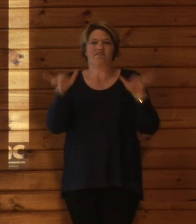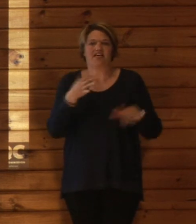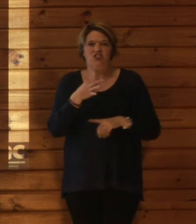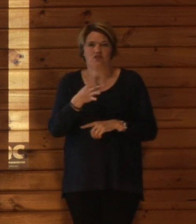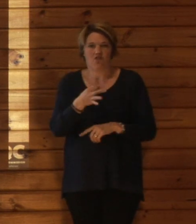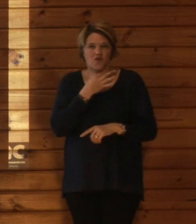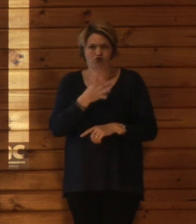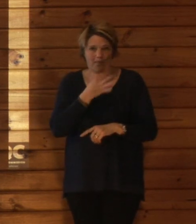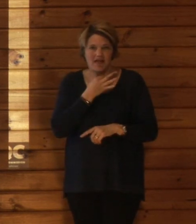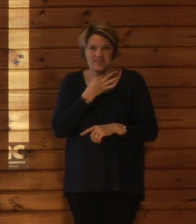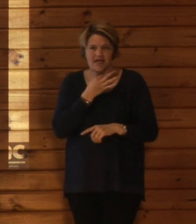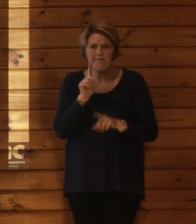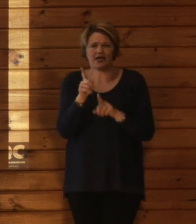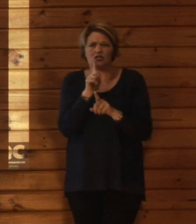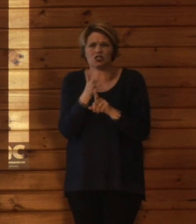cover.